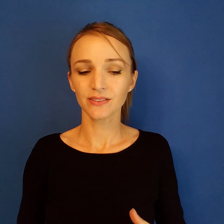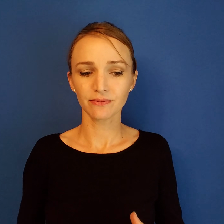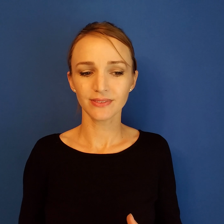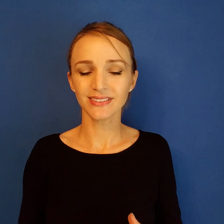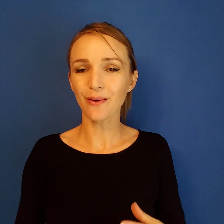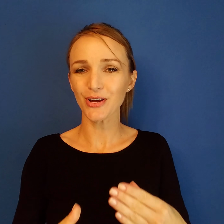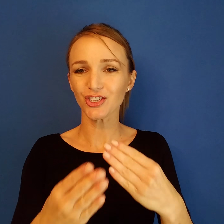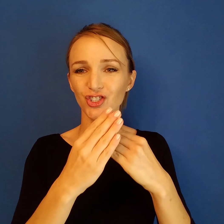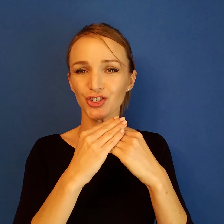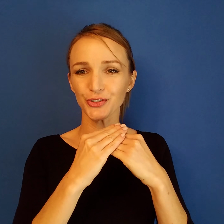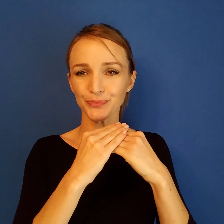Sandwich.